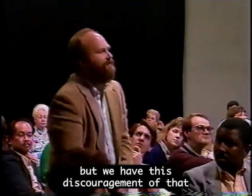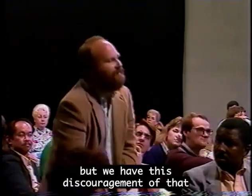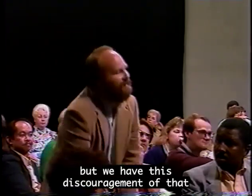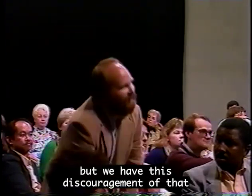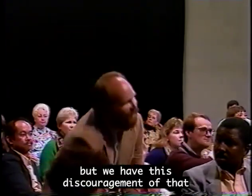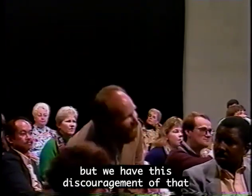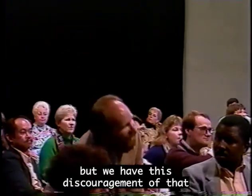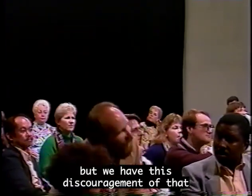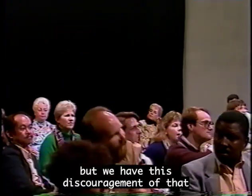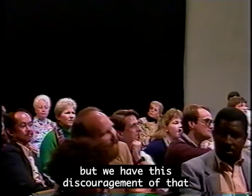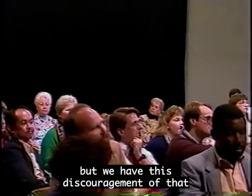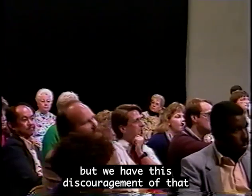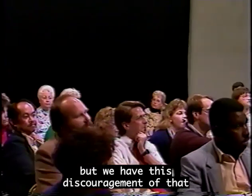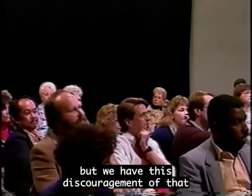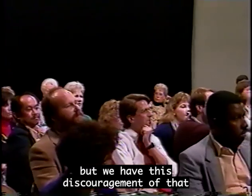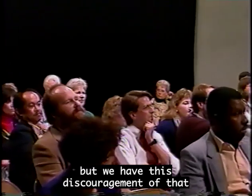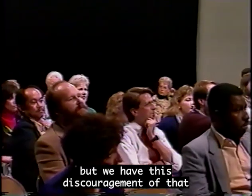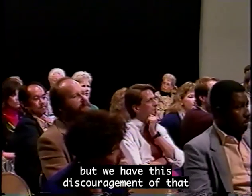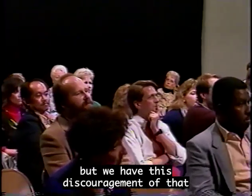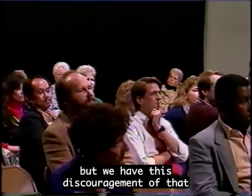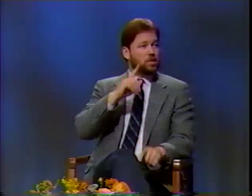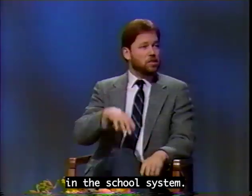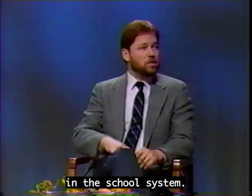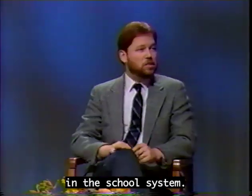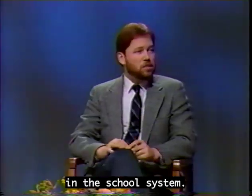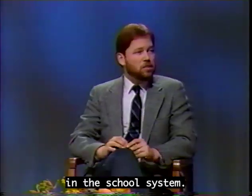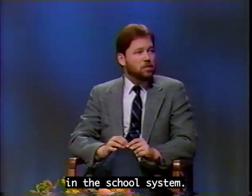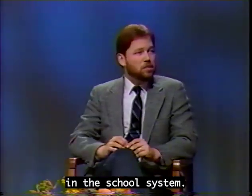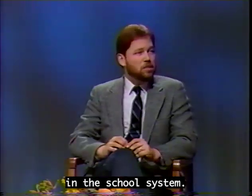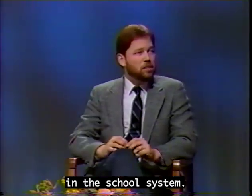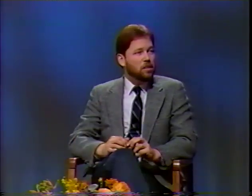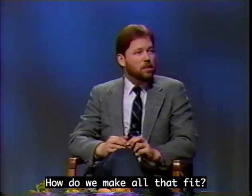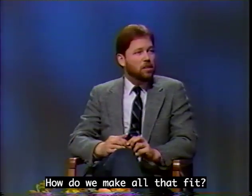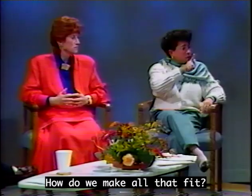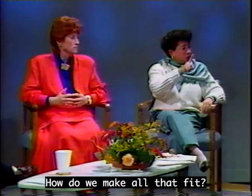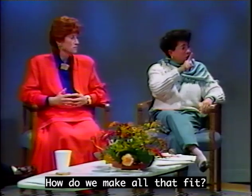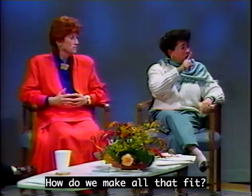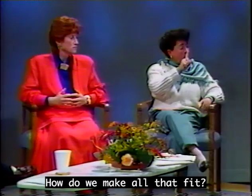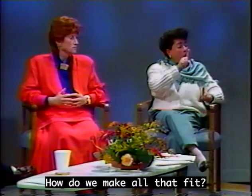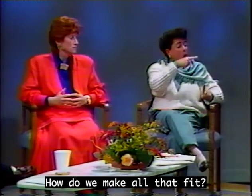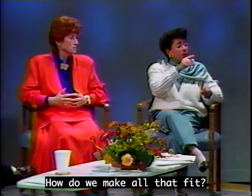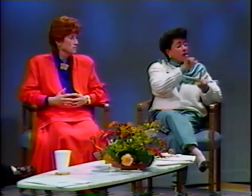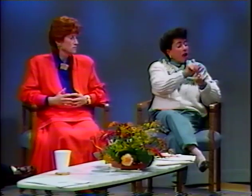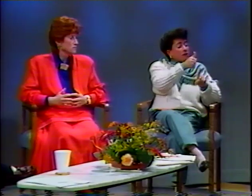But we have this discouragement of that in the school system. How do we make all that fit?